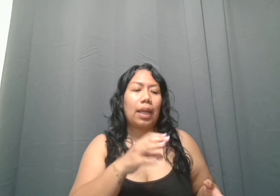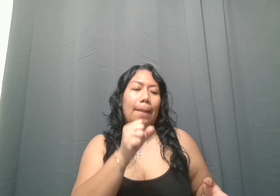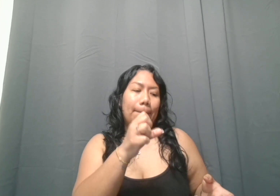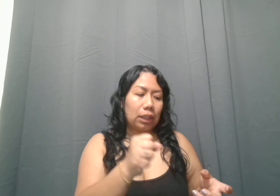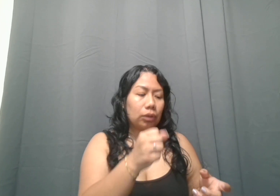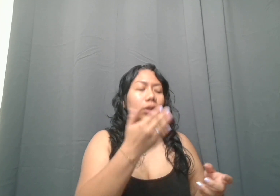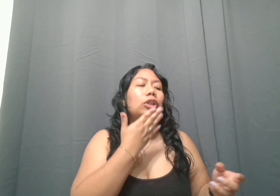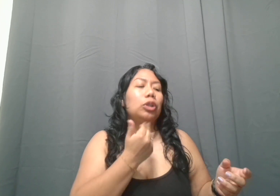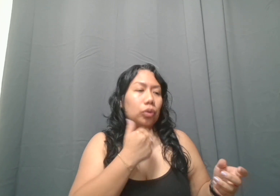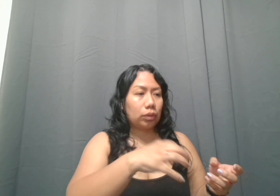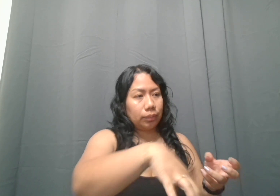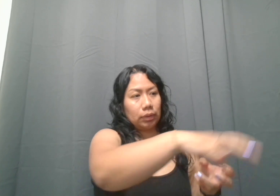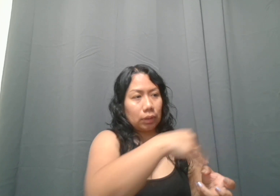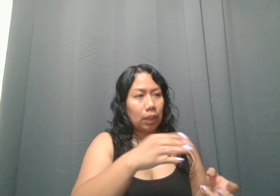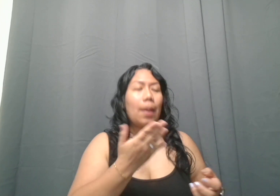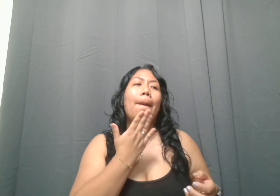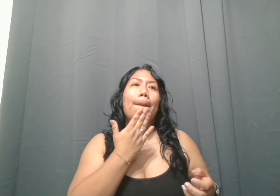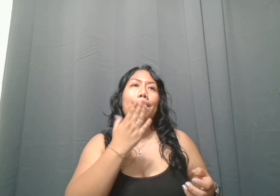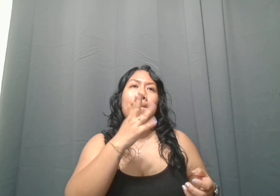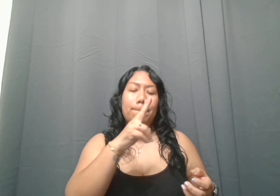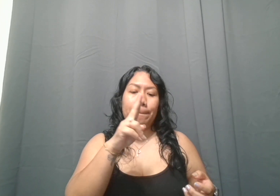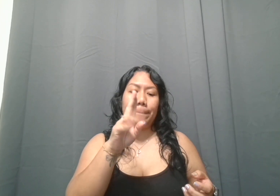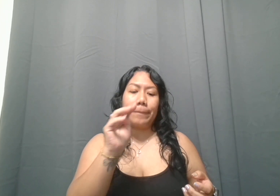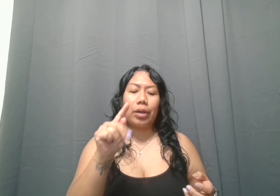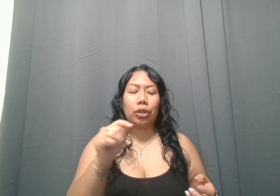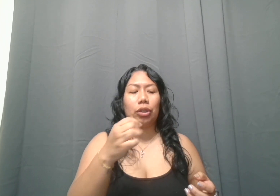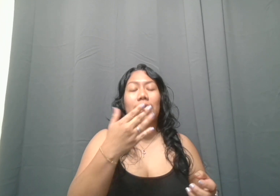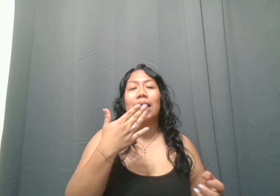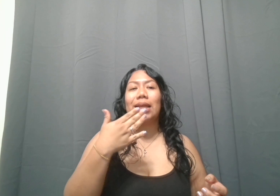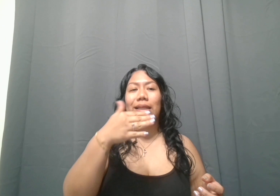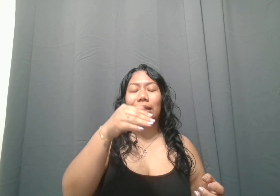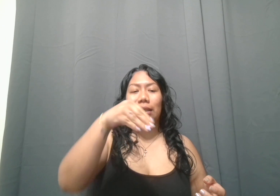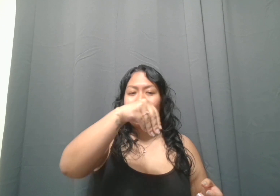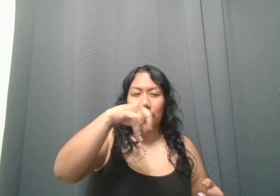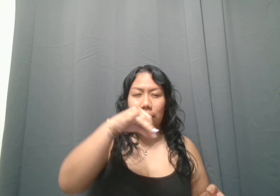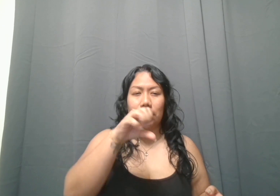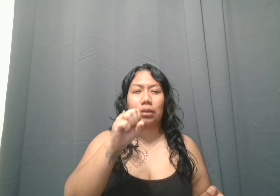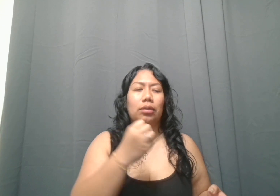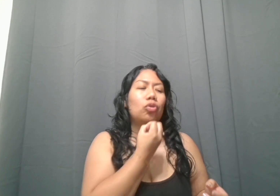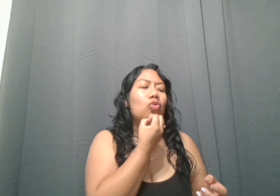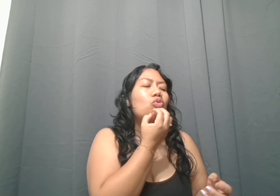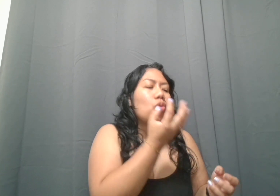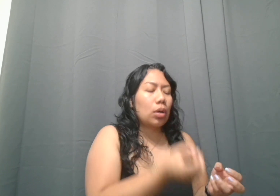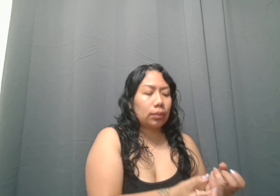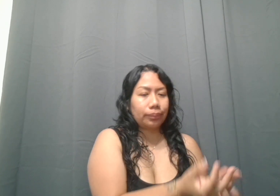sugar, butter, and salt until it becomes warm and the butter almost